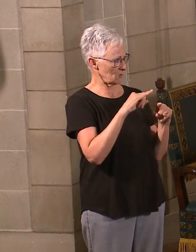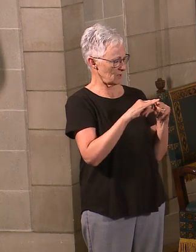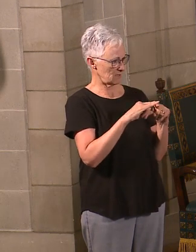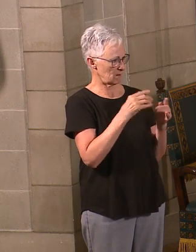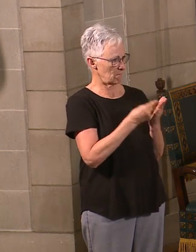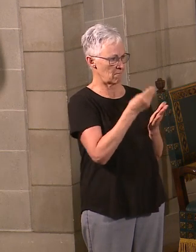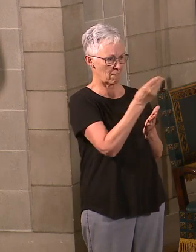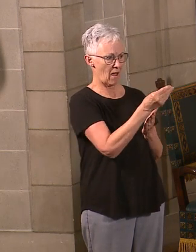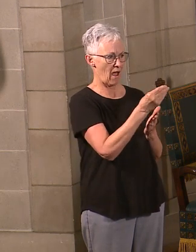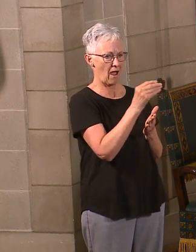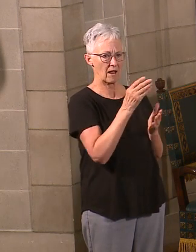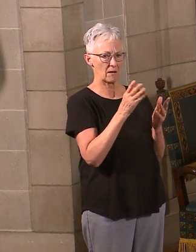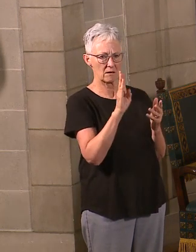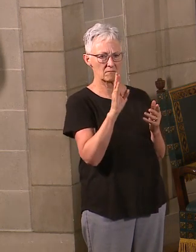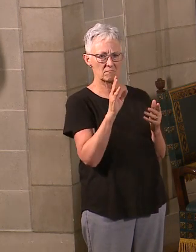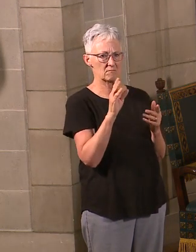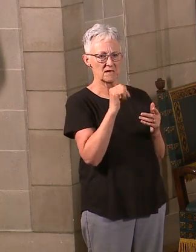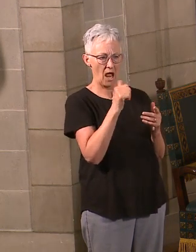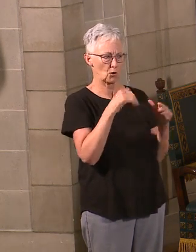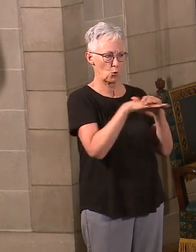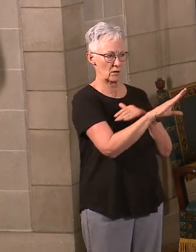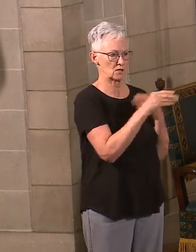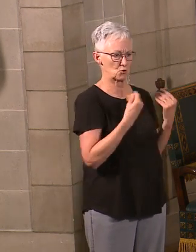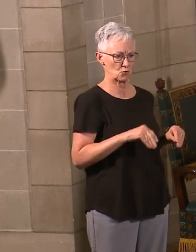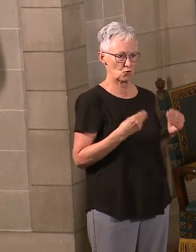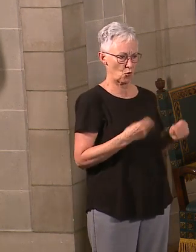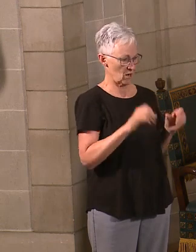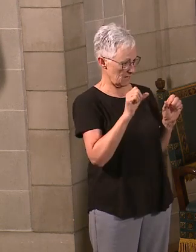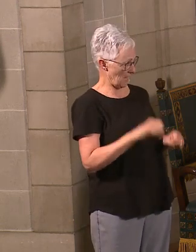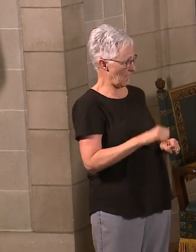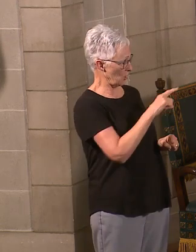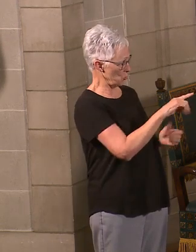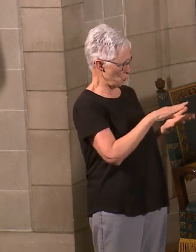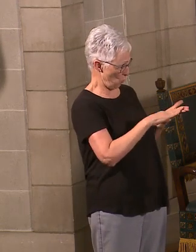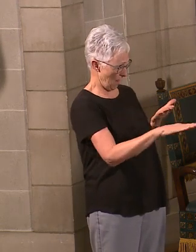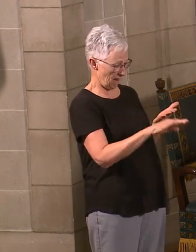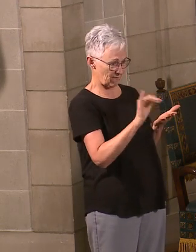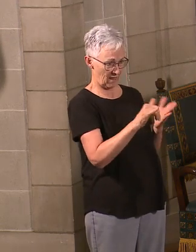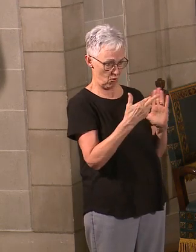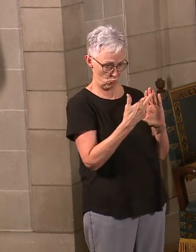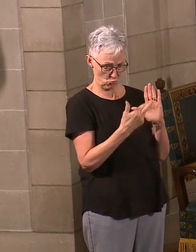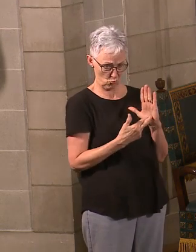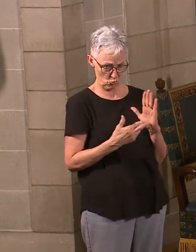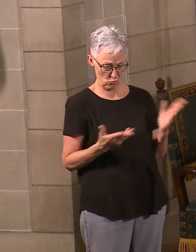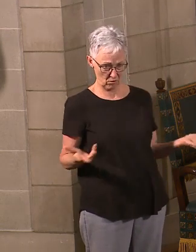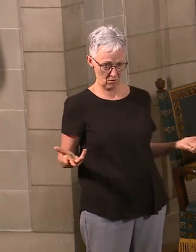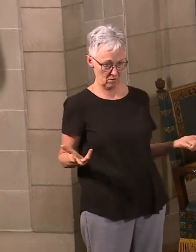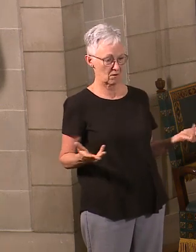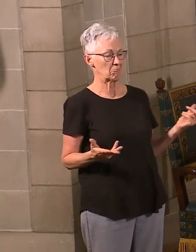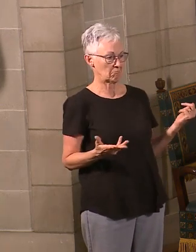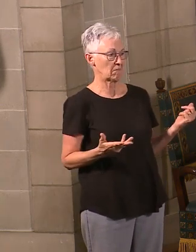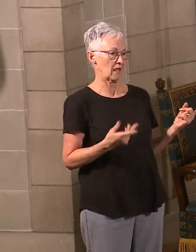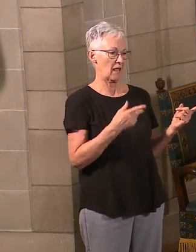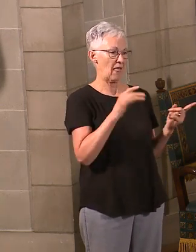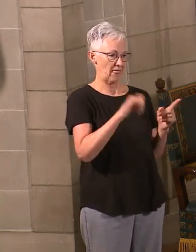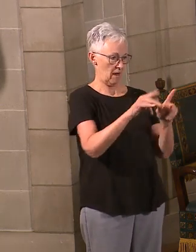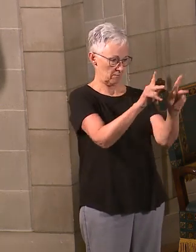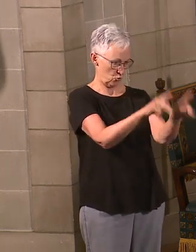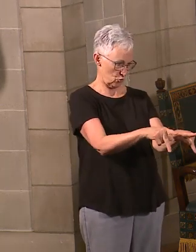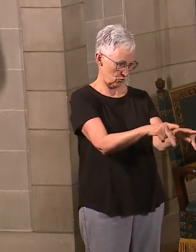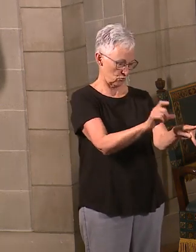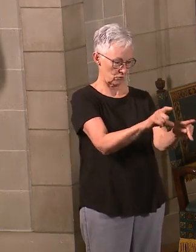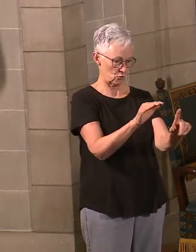So what I would suggest is that person reach out to their state center. We can certainly take a look into that to see what the situation is behind it,